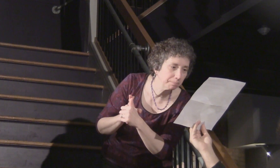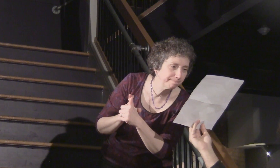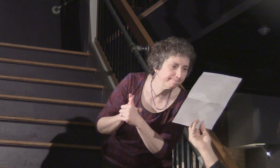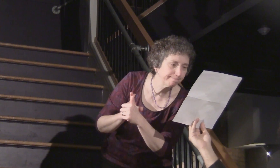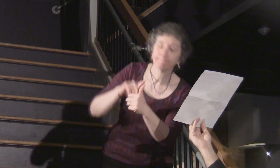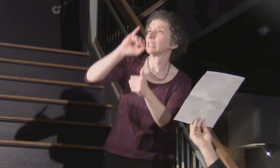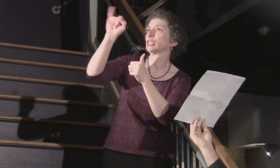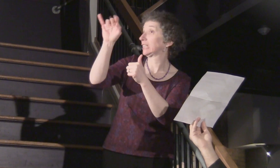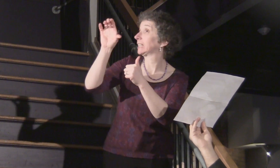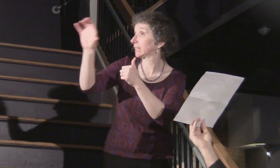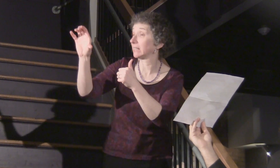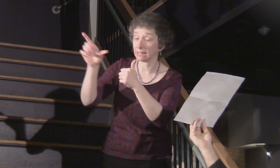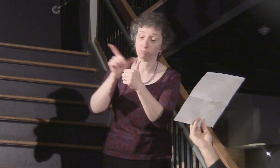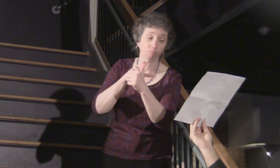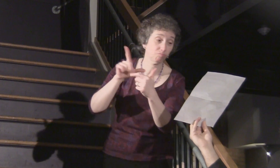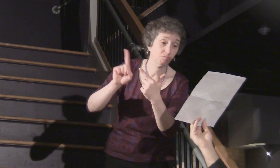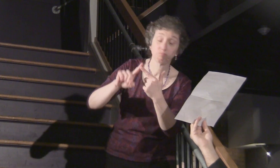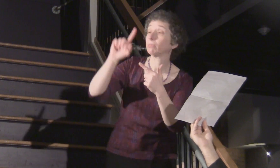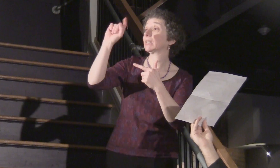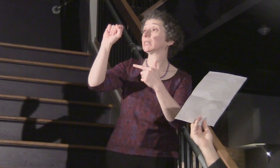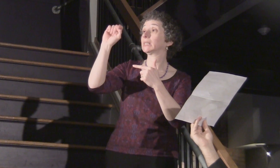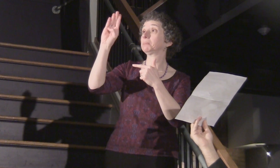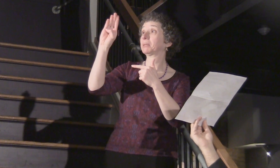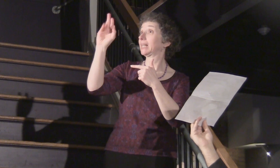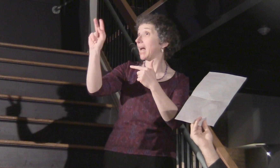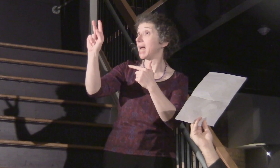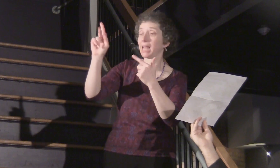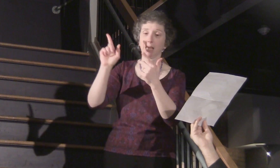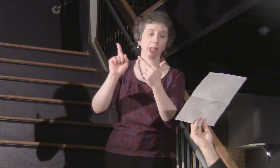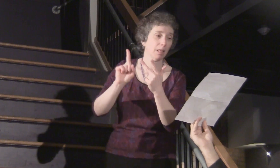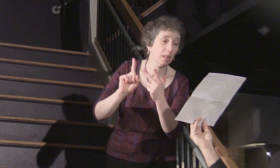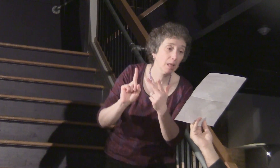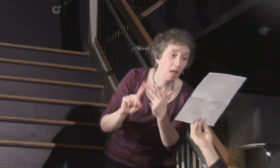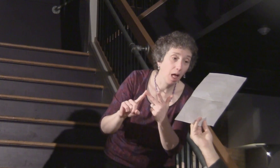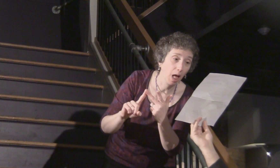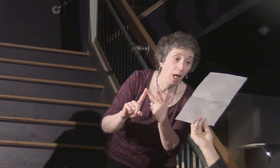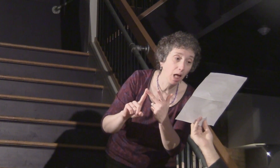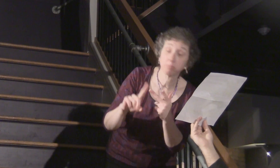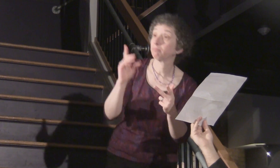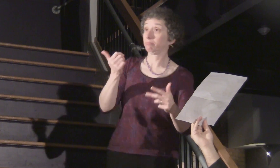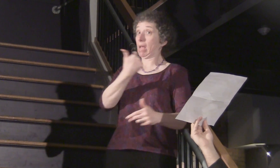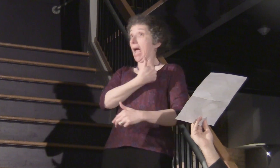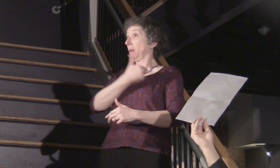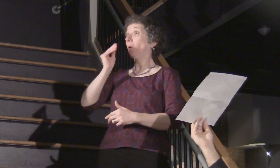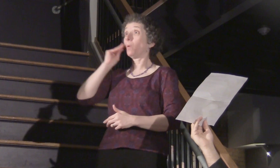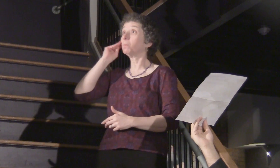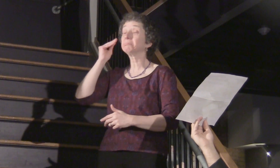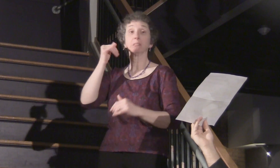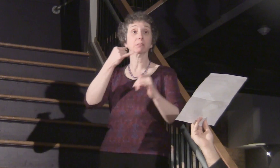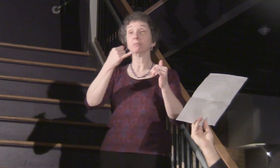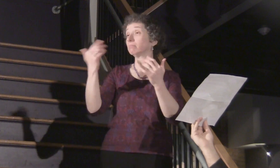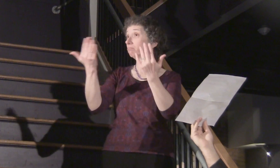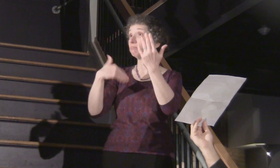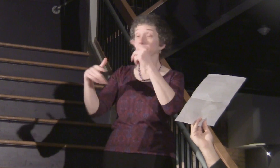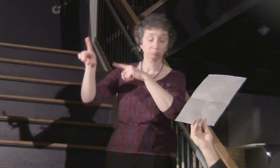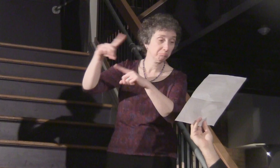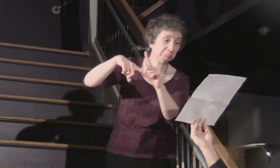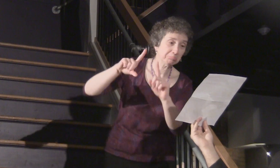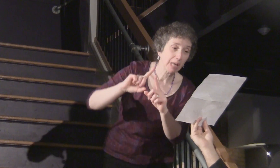events. At the JCC, at TVK, our home, actually, you know,